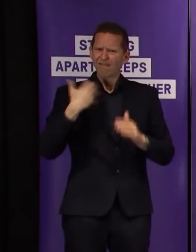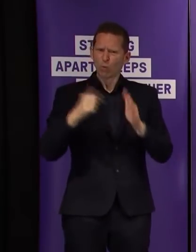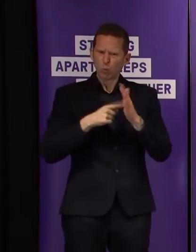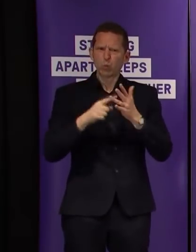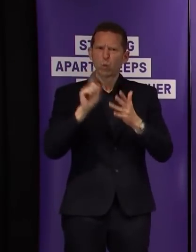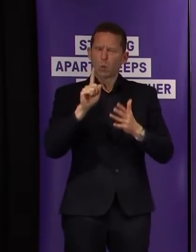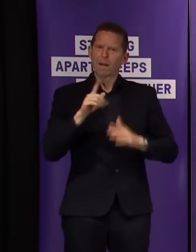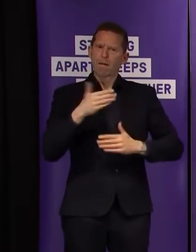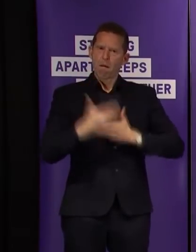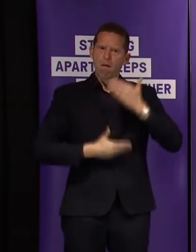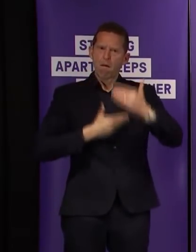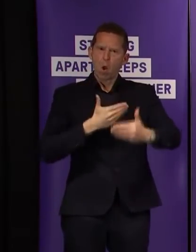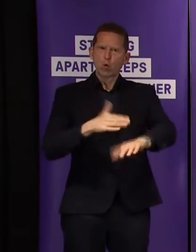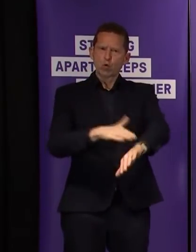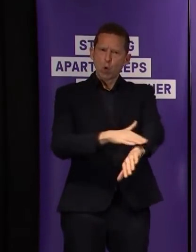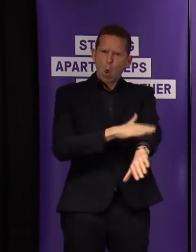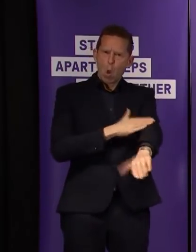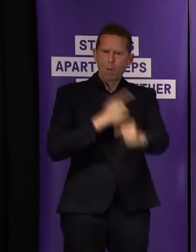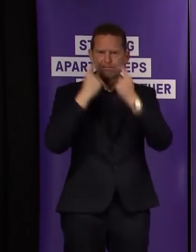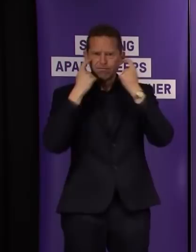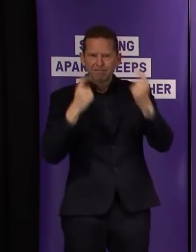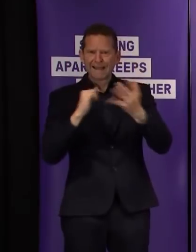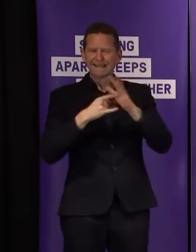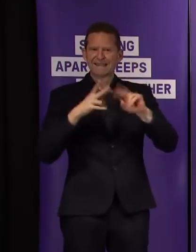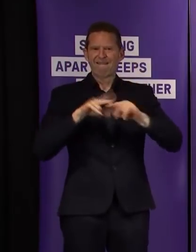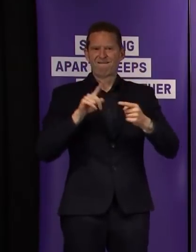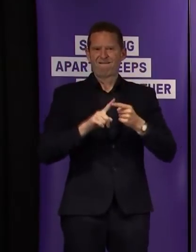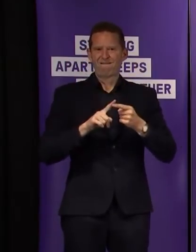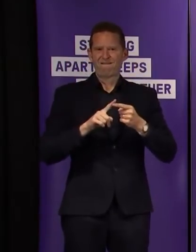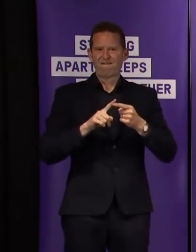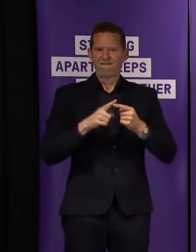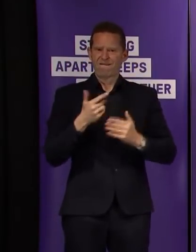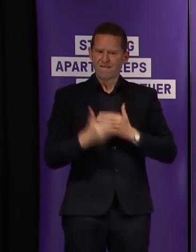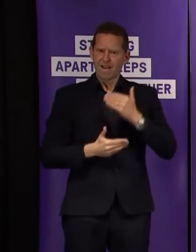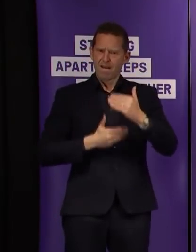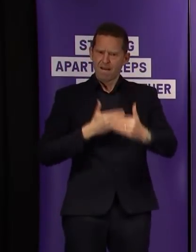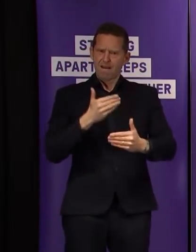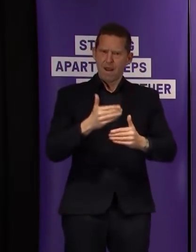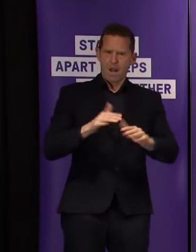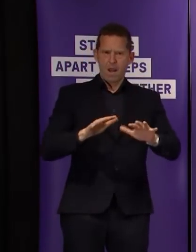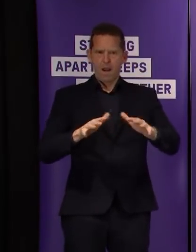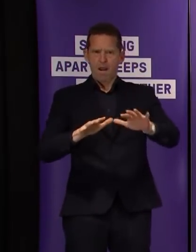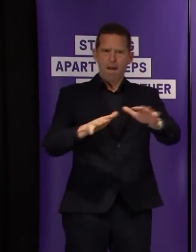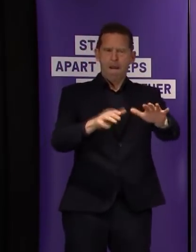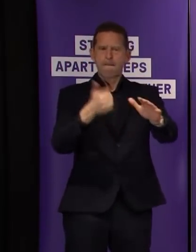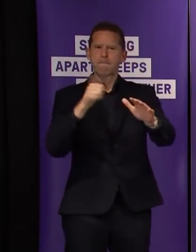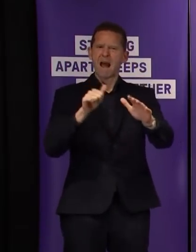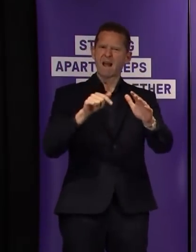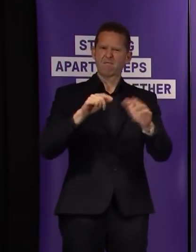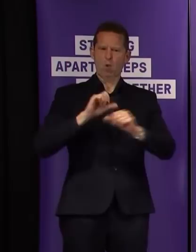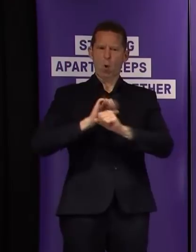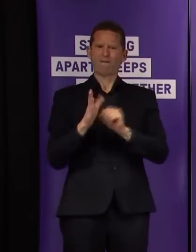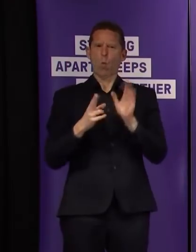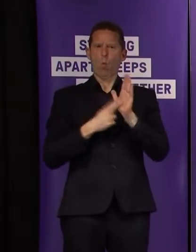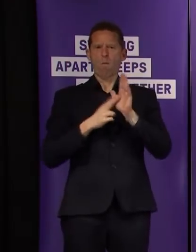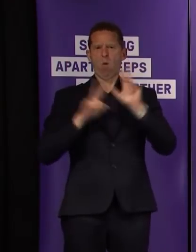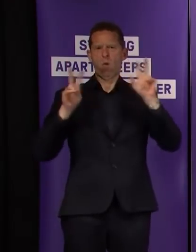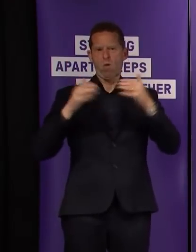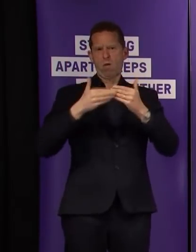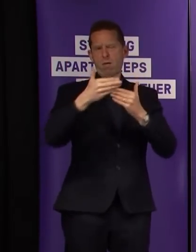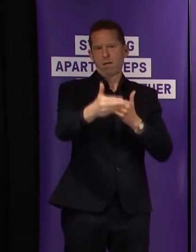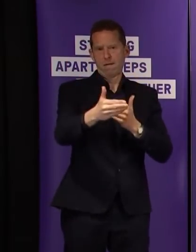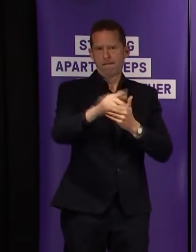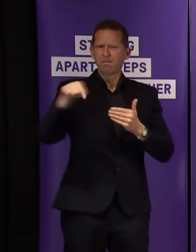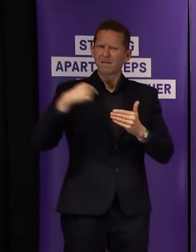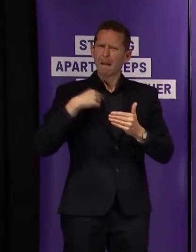steps out of lockdown to find that COVID normal. We must take steady and